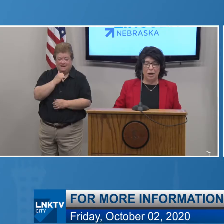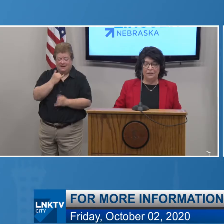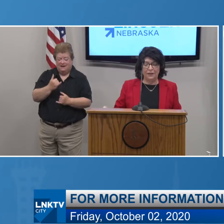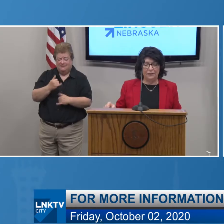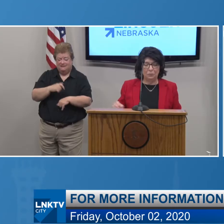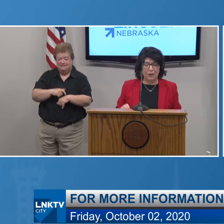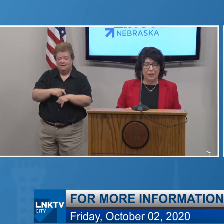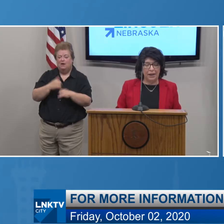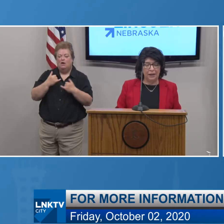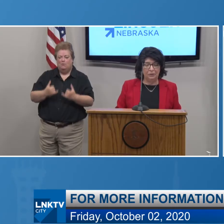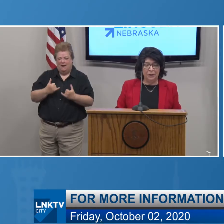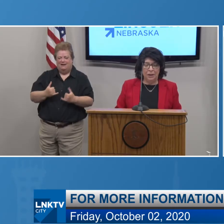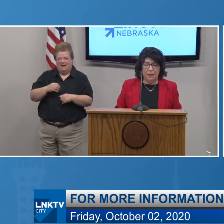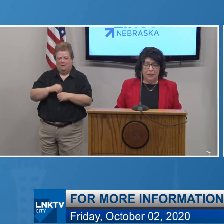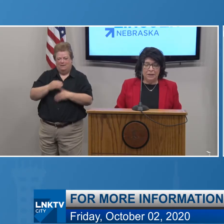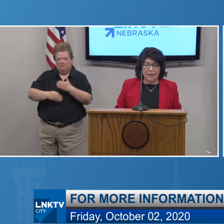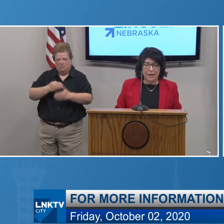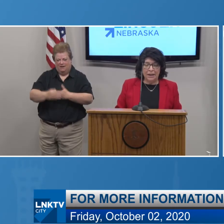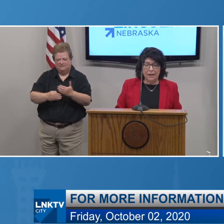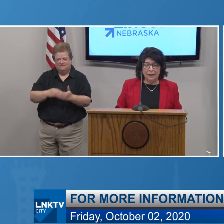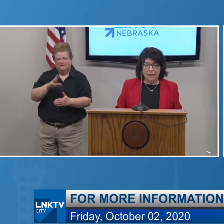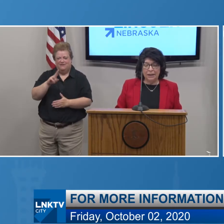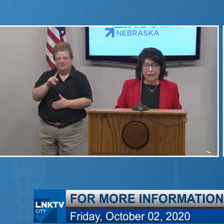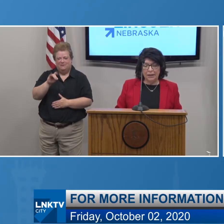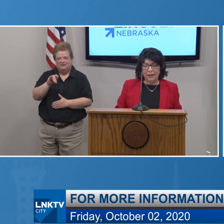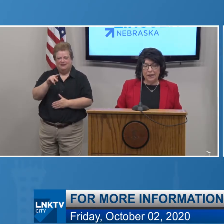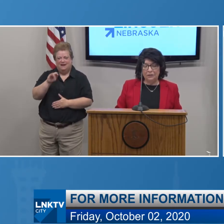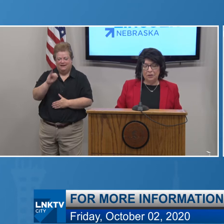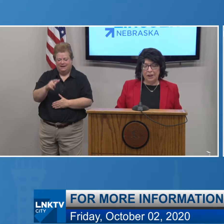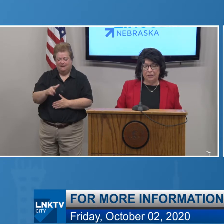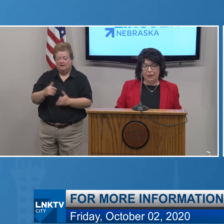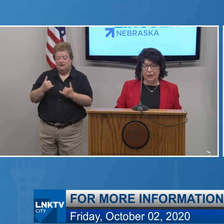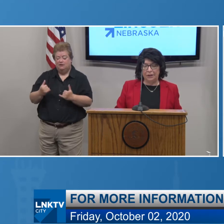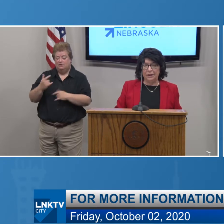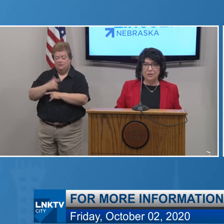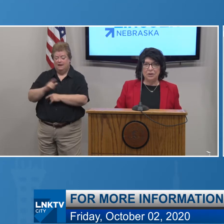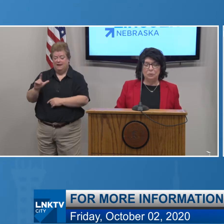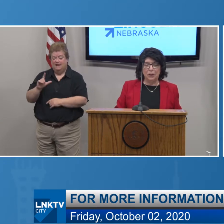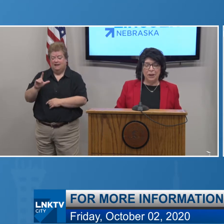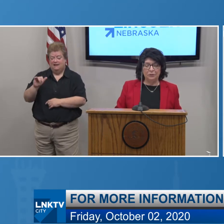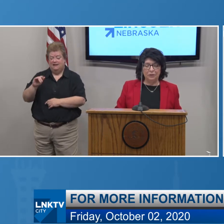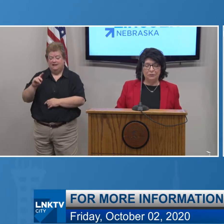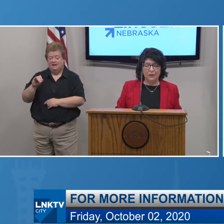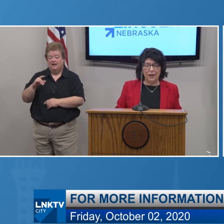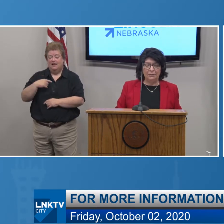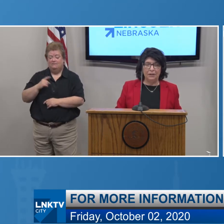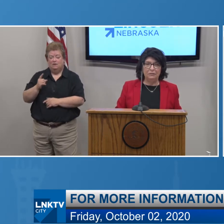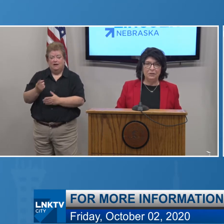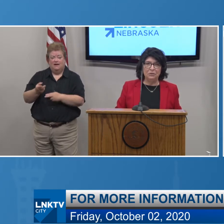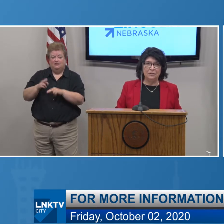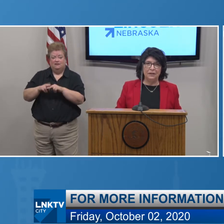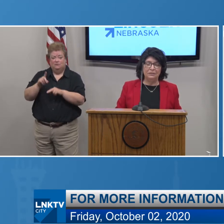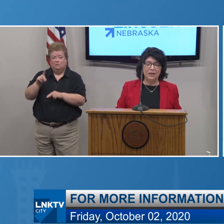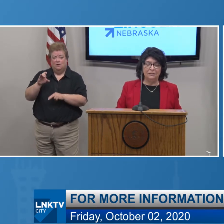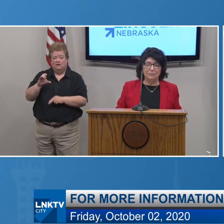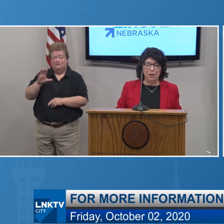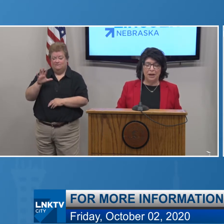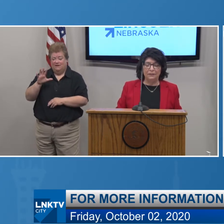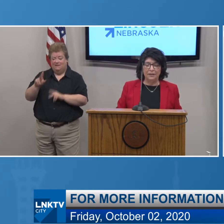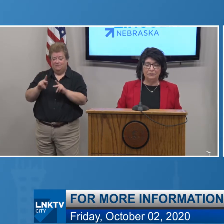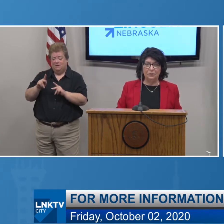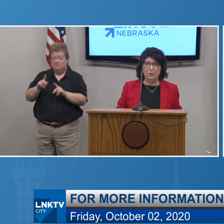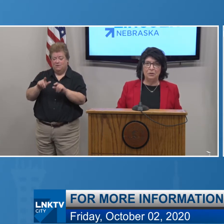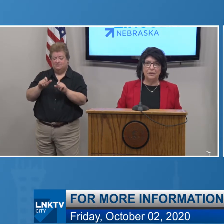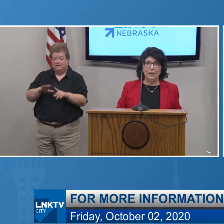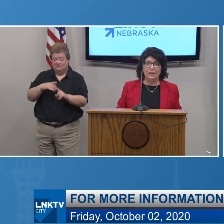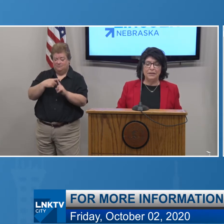in process right now. Today in Lincoln and Lancaster County, an additional 105 individuals have tested